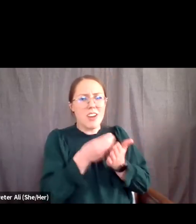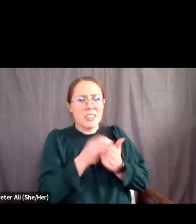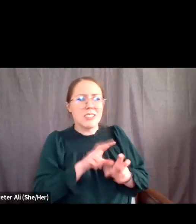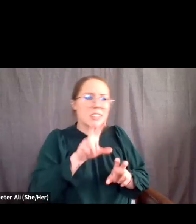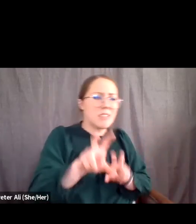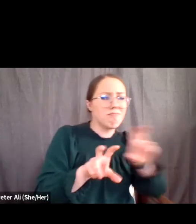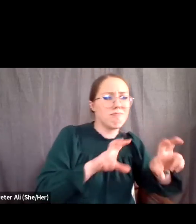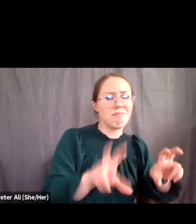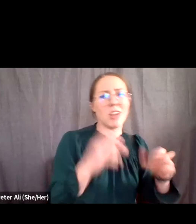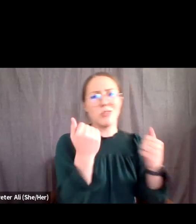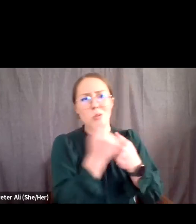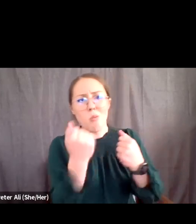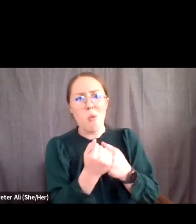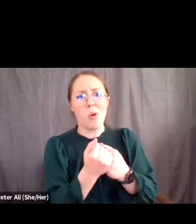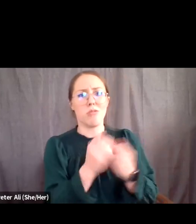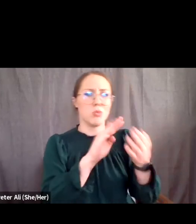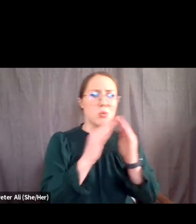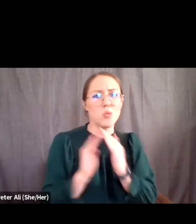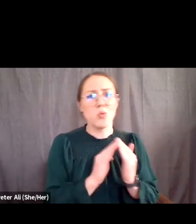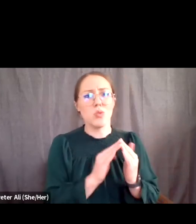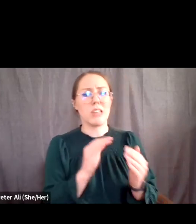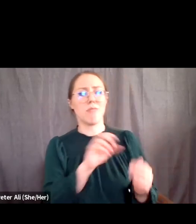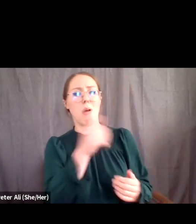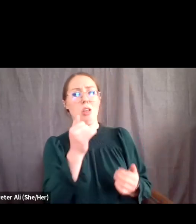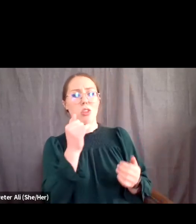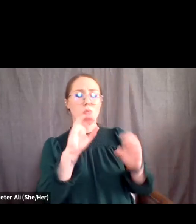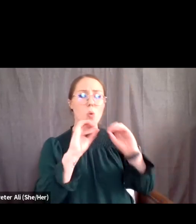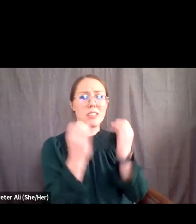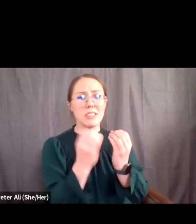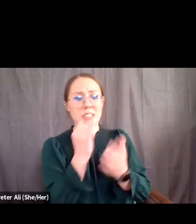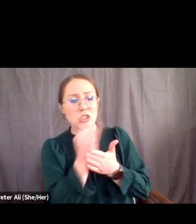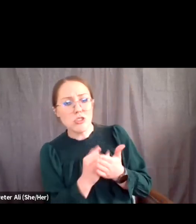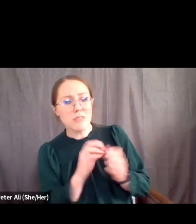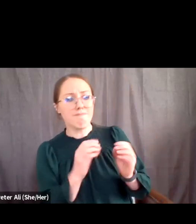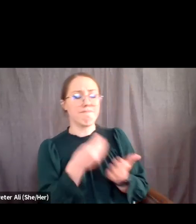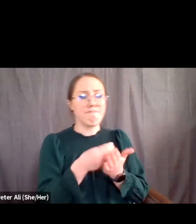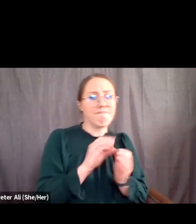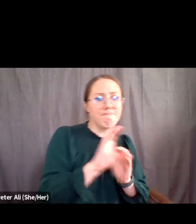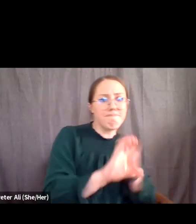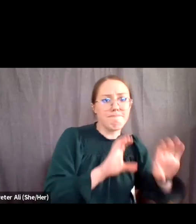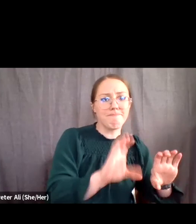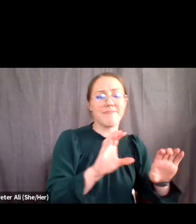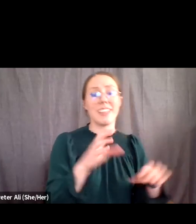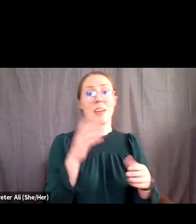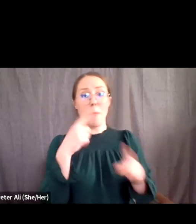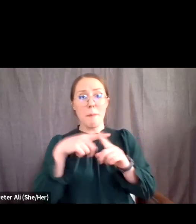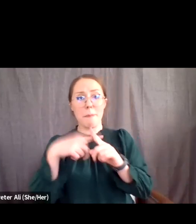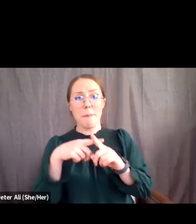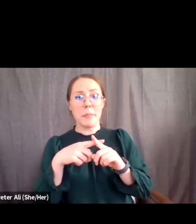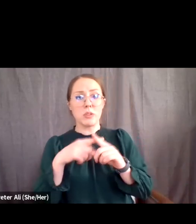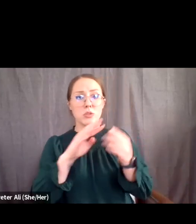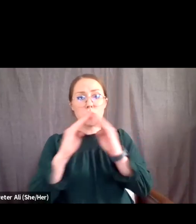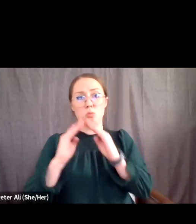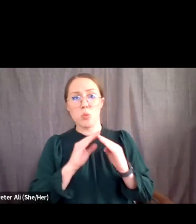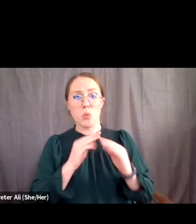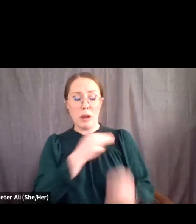partnering cultural institutions and organizations like Karen spoke about earlier, and community members, profoundly